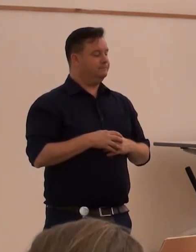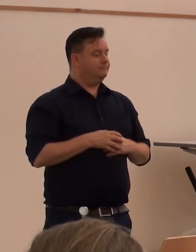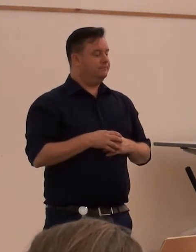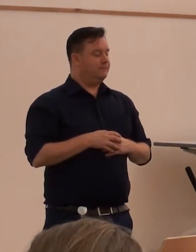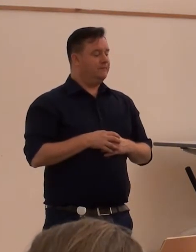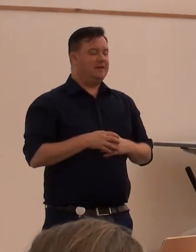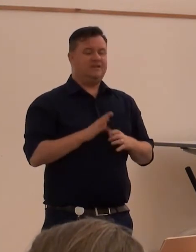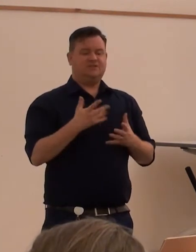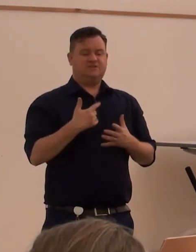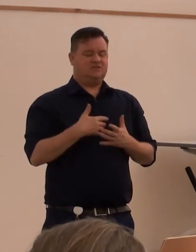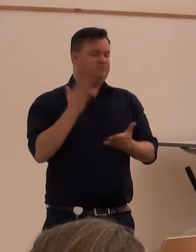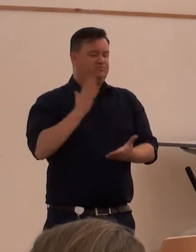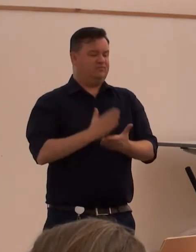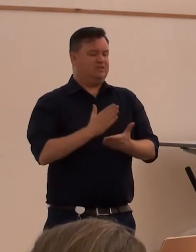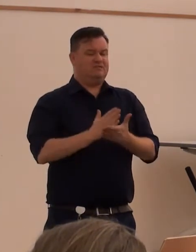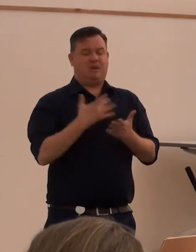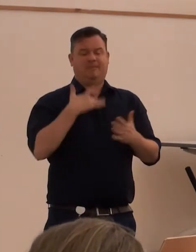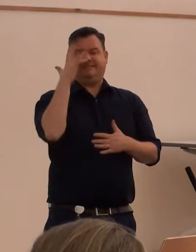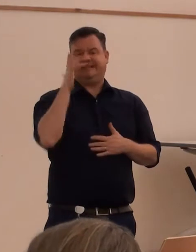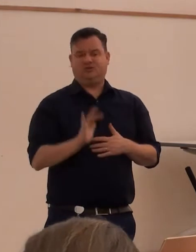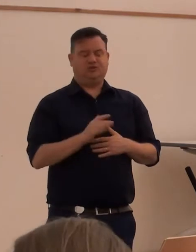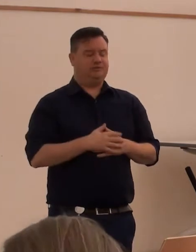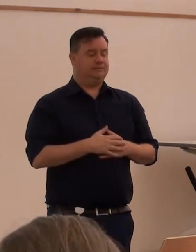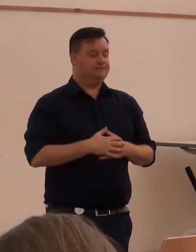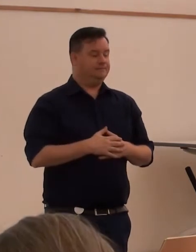know, just totally pretentious and awful.